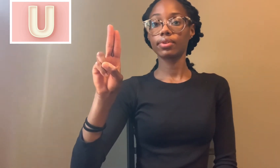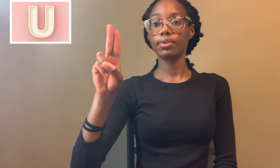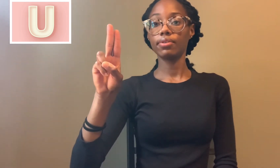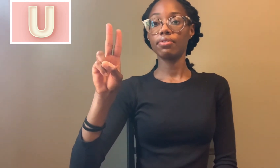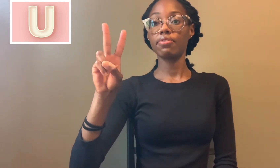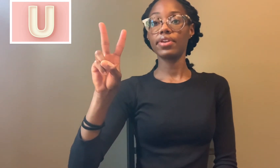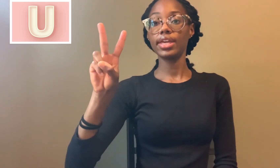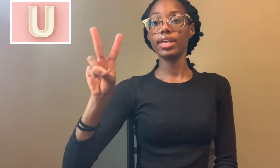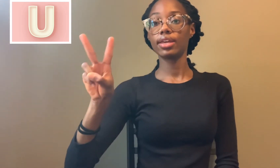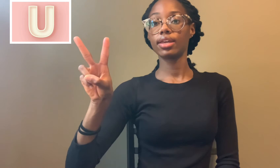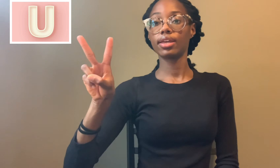V.